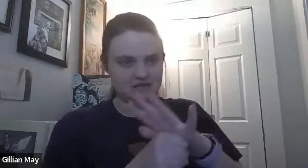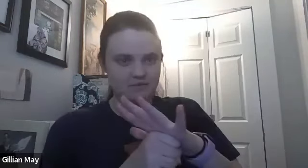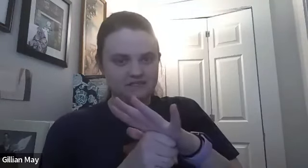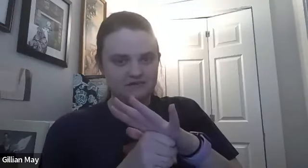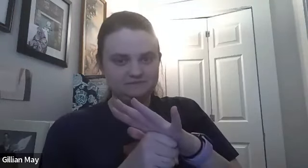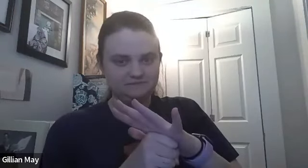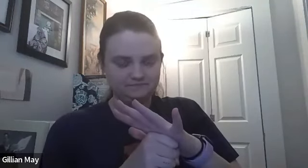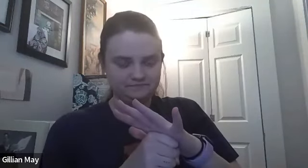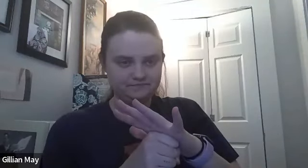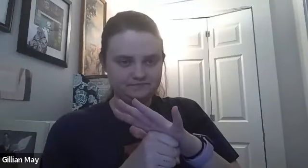slam it back down.